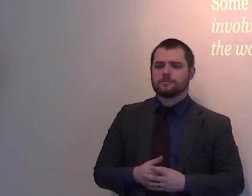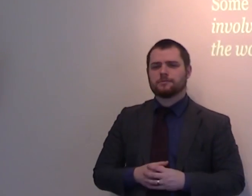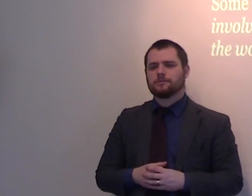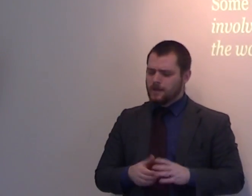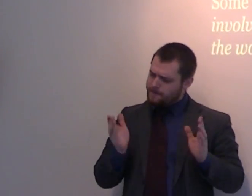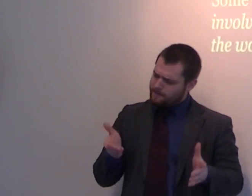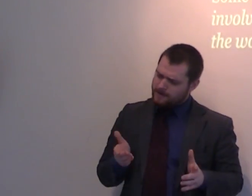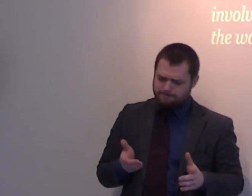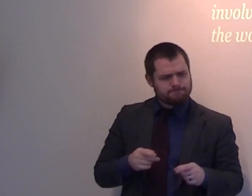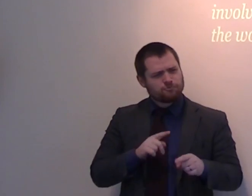We must improve the world.